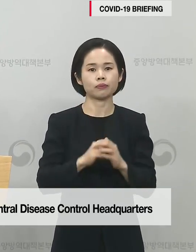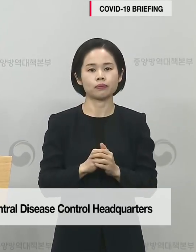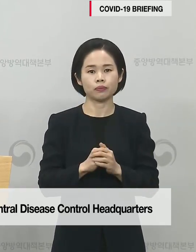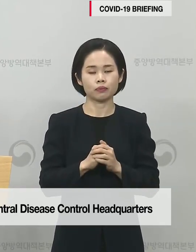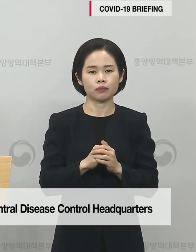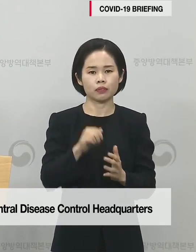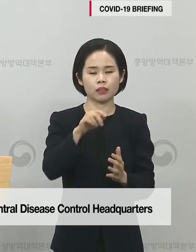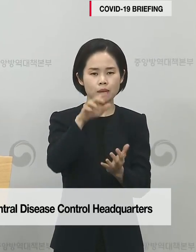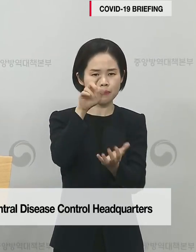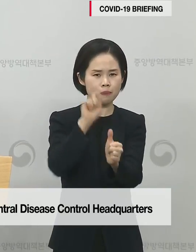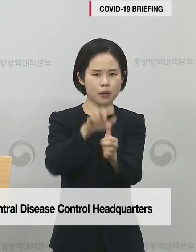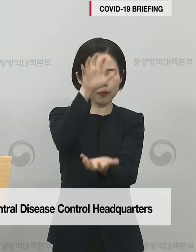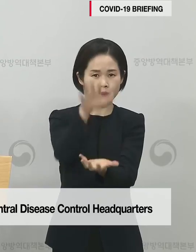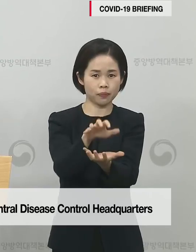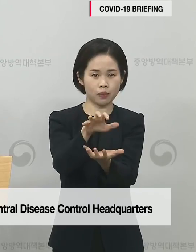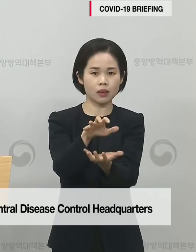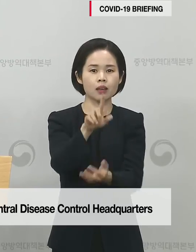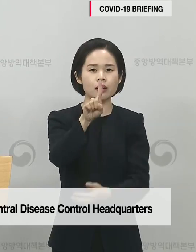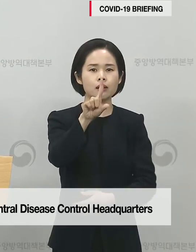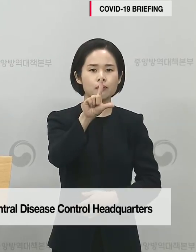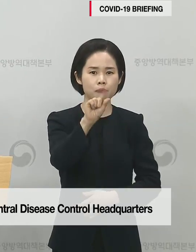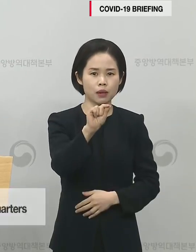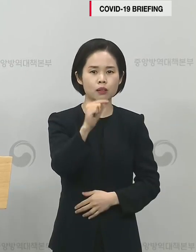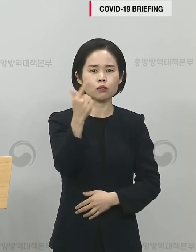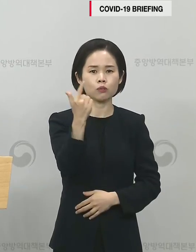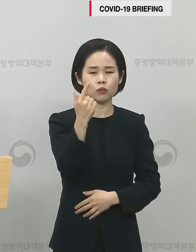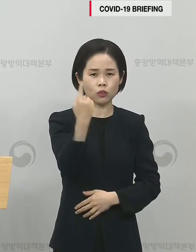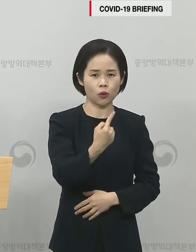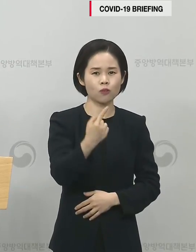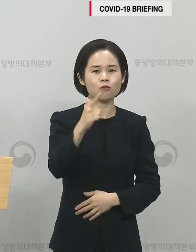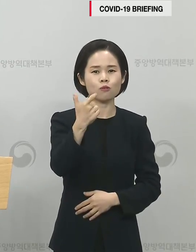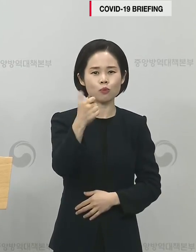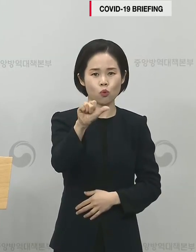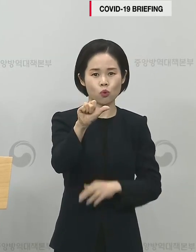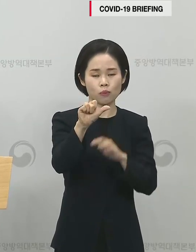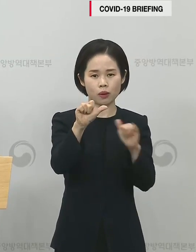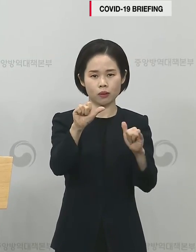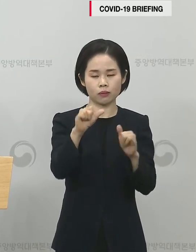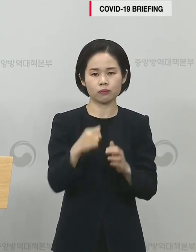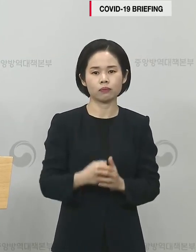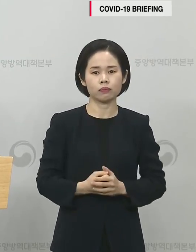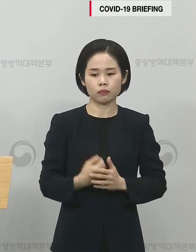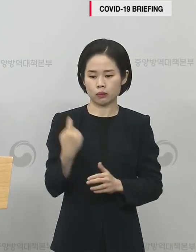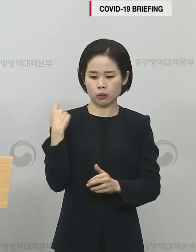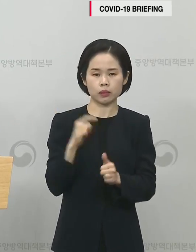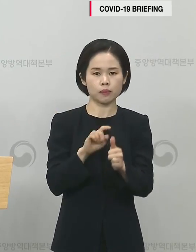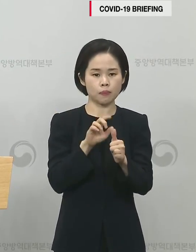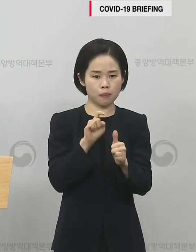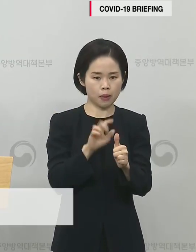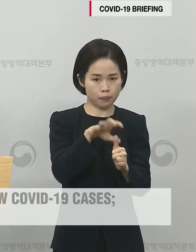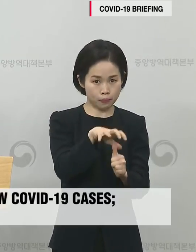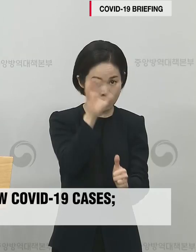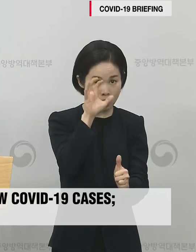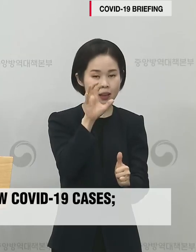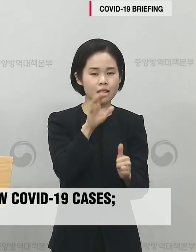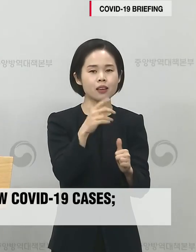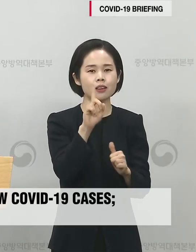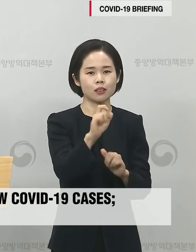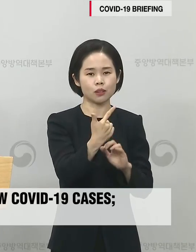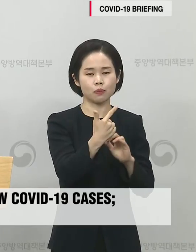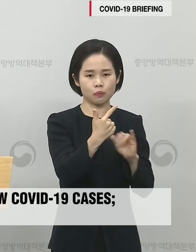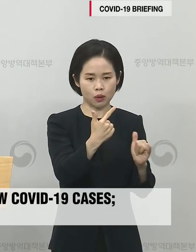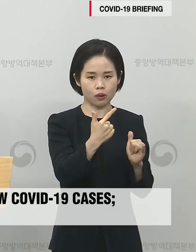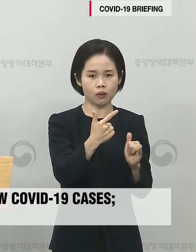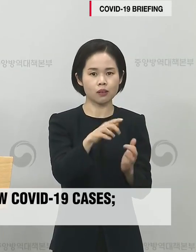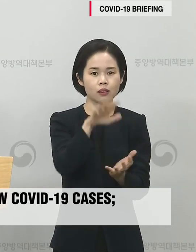have 15 new cases, and the total number of confirmed cases now stands at 11,065. And 16